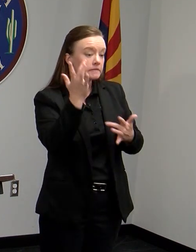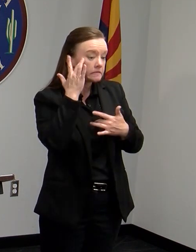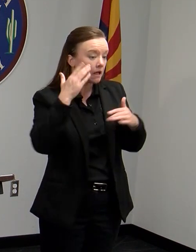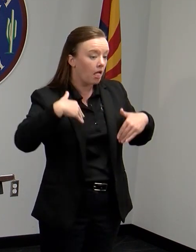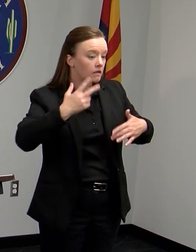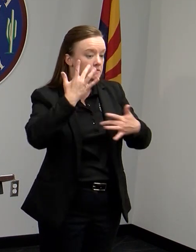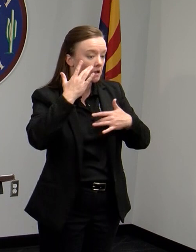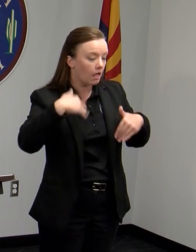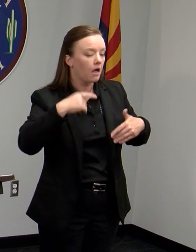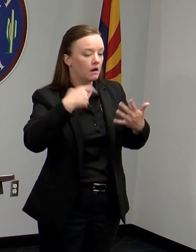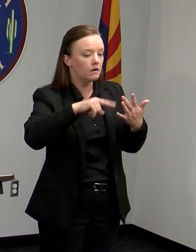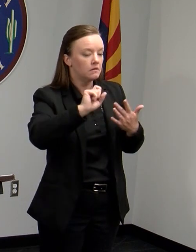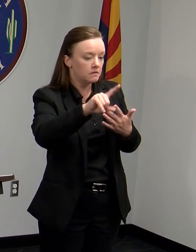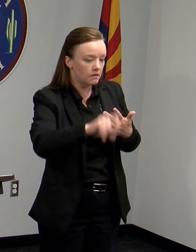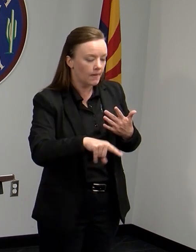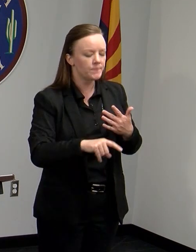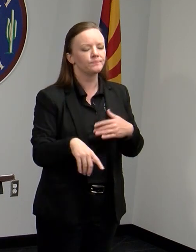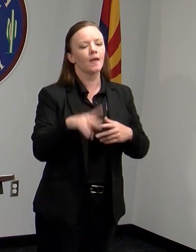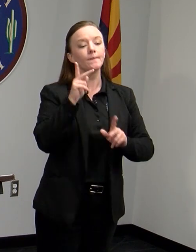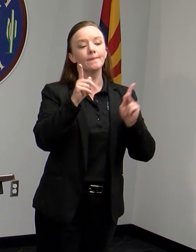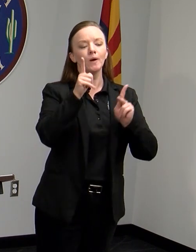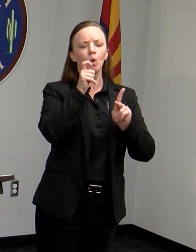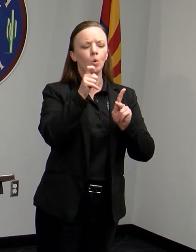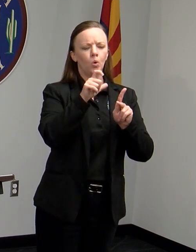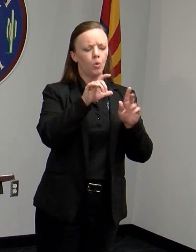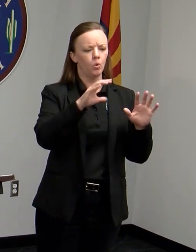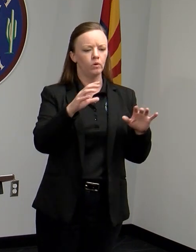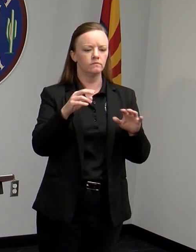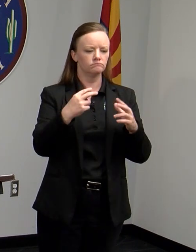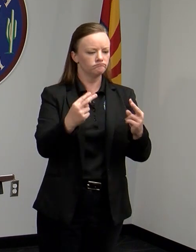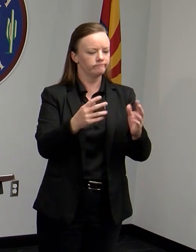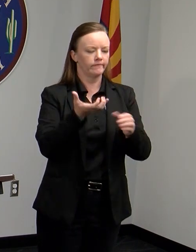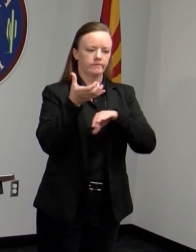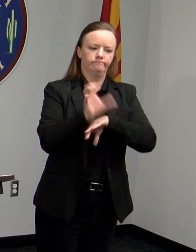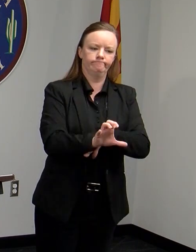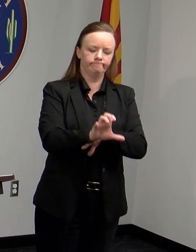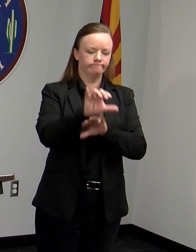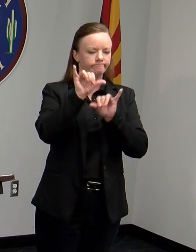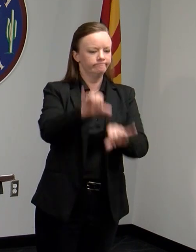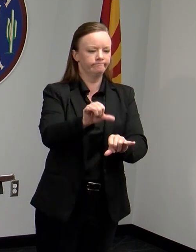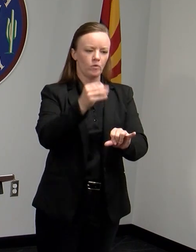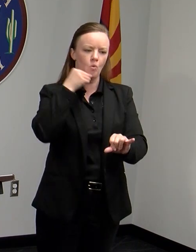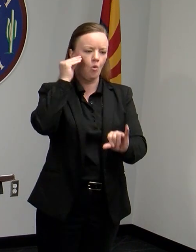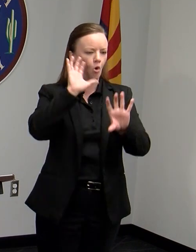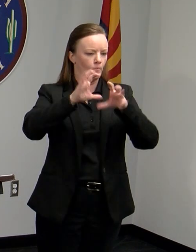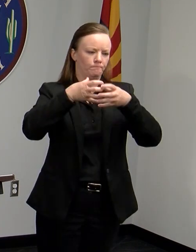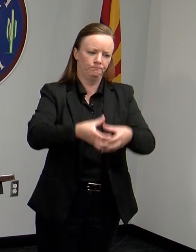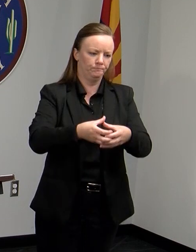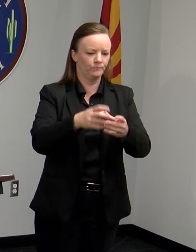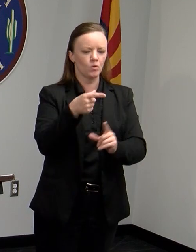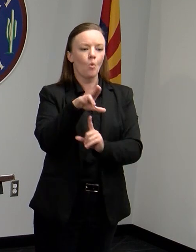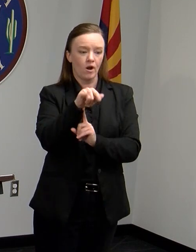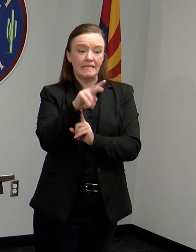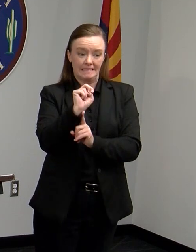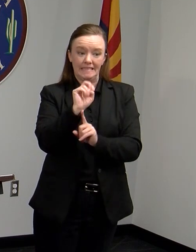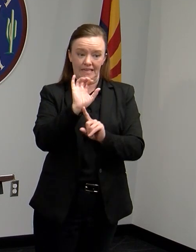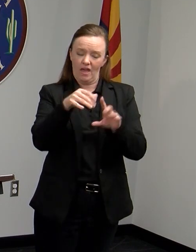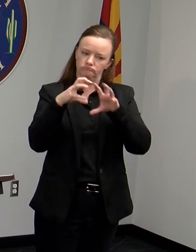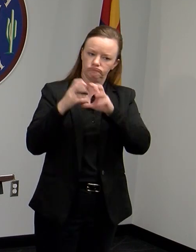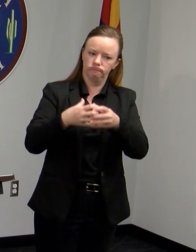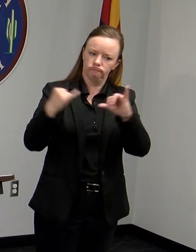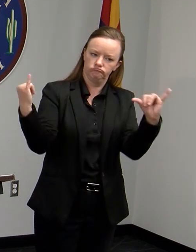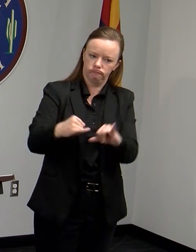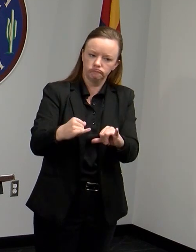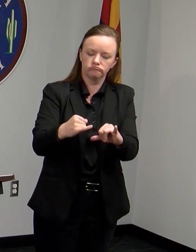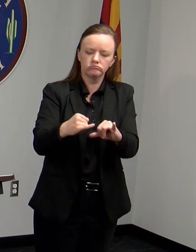so restricted to their homes so that they don't affect others, tend to be checked on much more frequently, usually daily, to make sure that they have